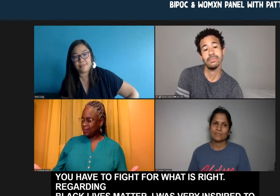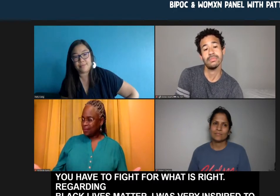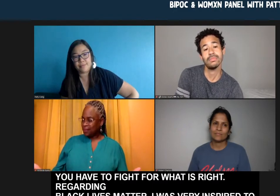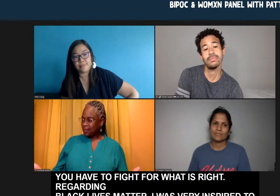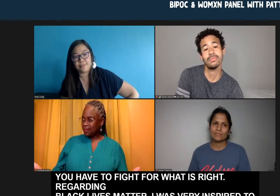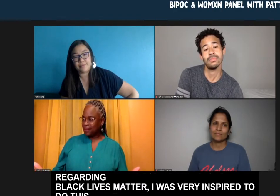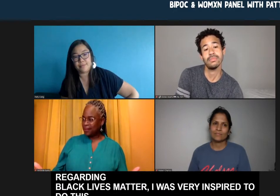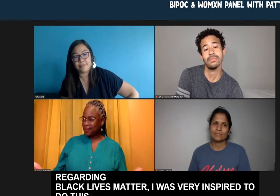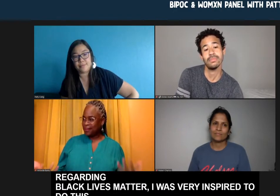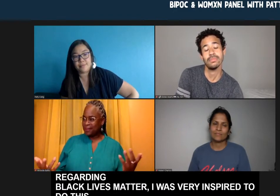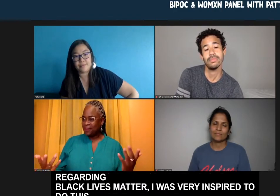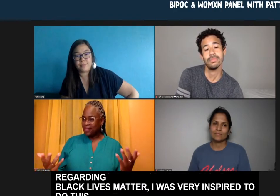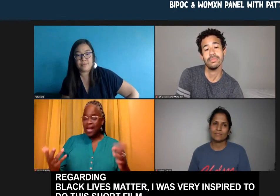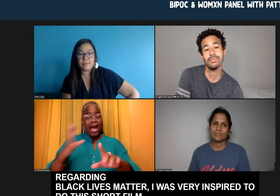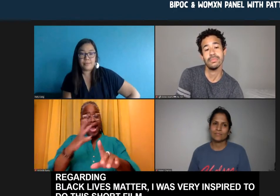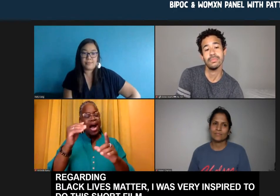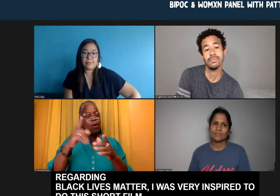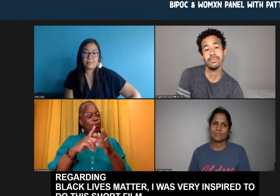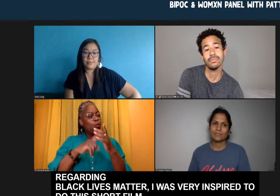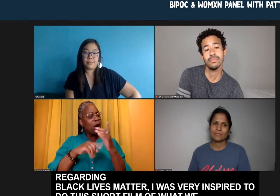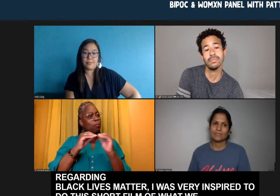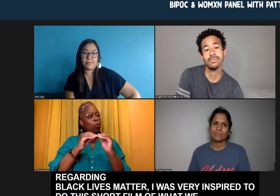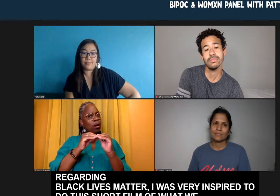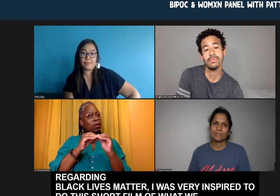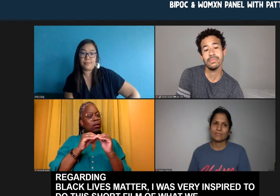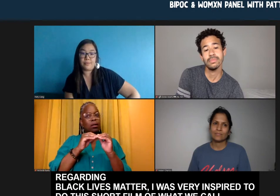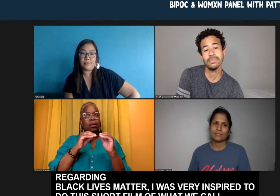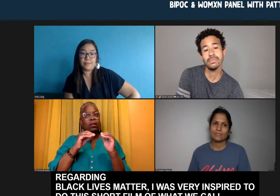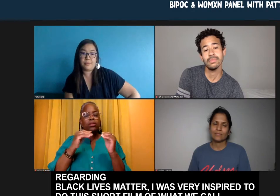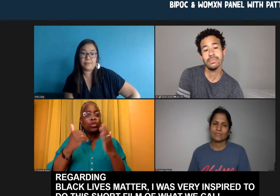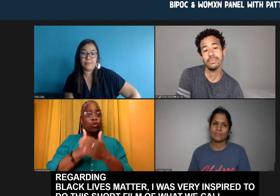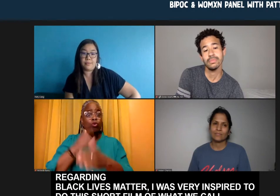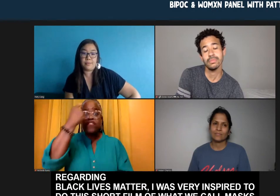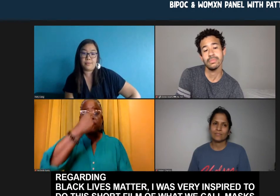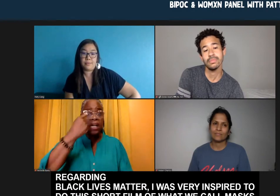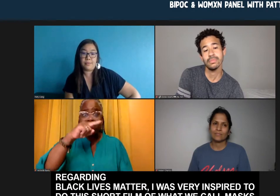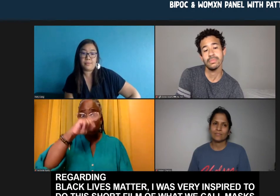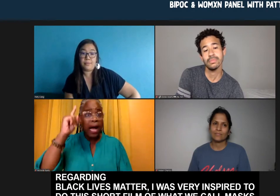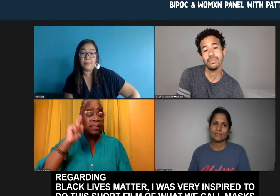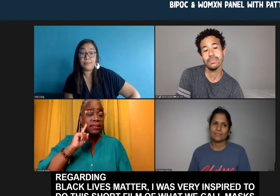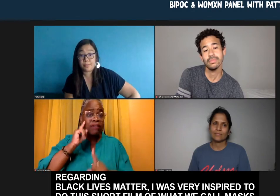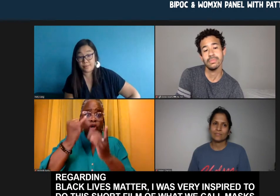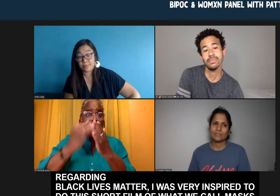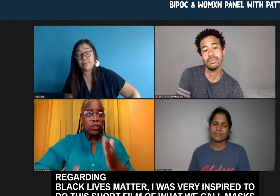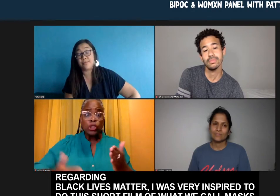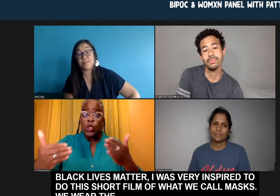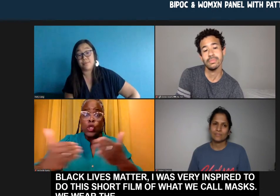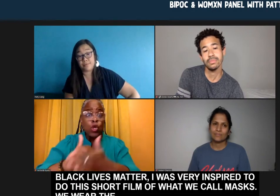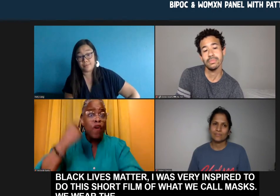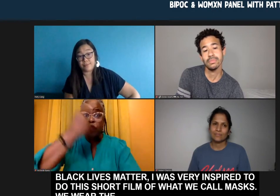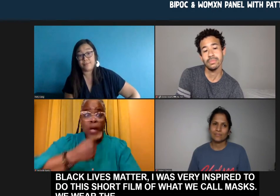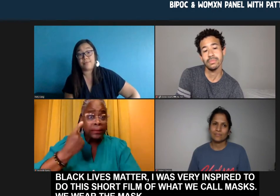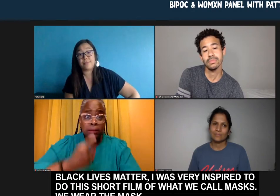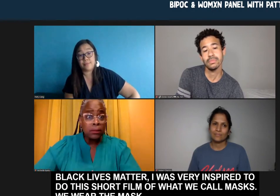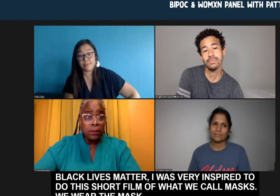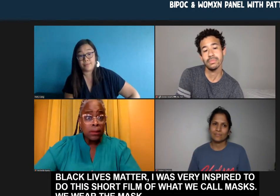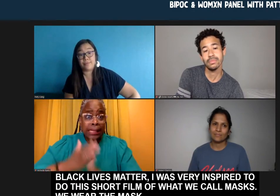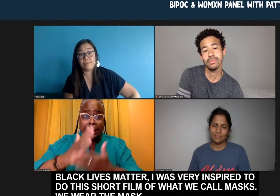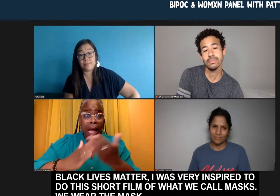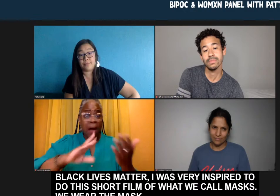of what we call mask right now. We wear the mask, but mask. Because there are new Black deaf faces that